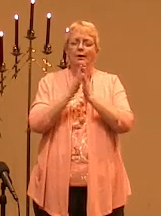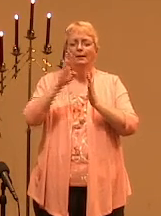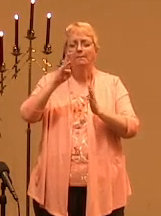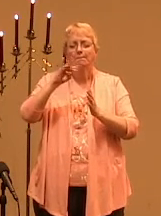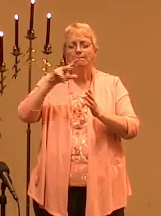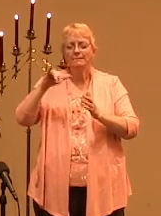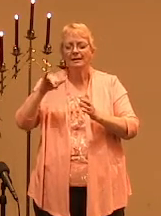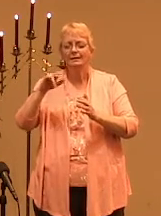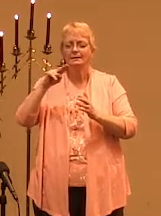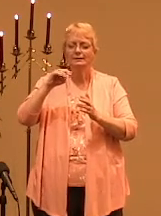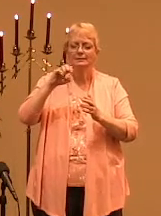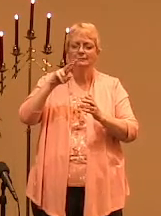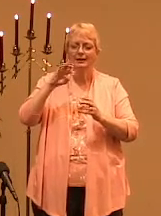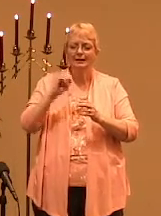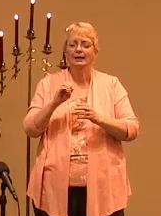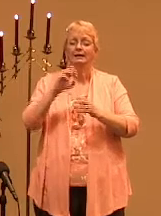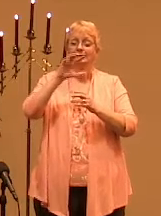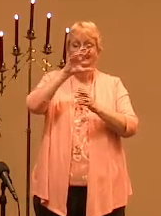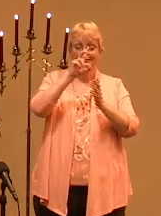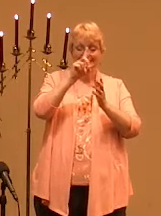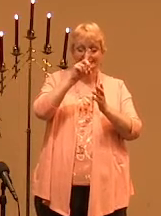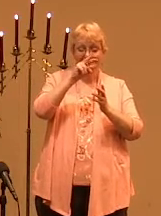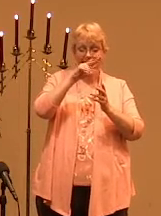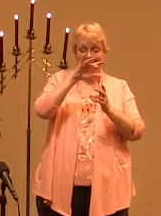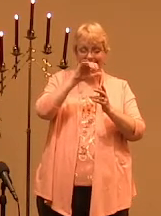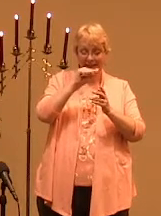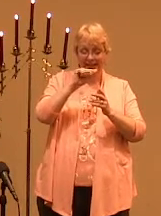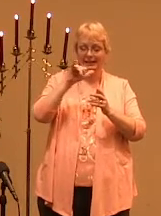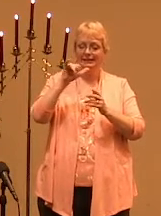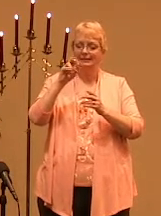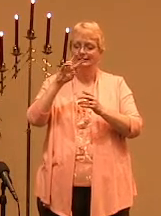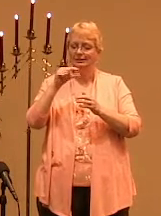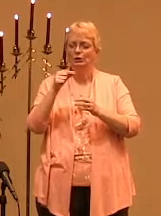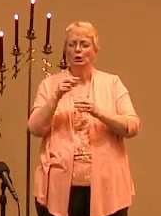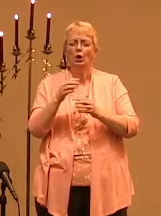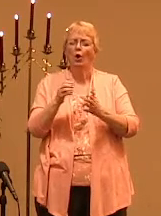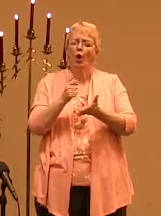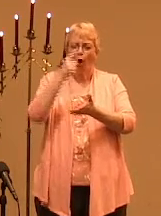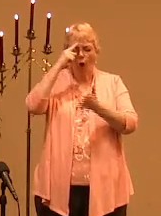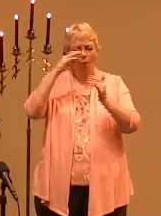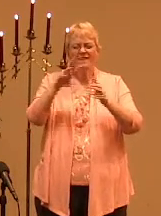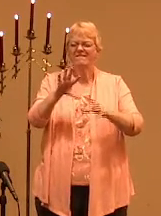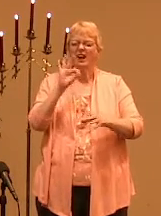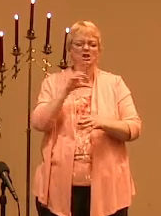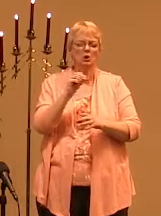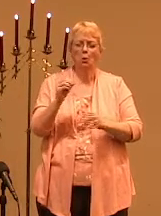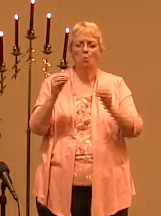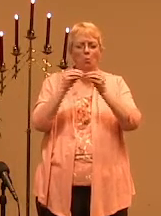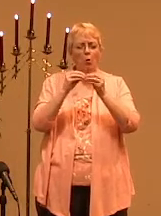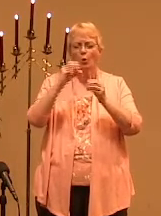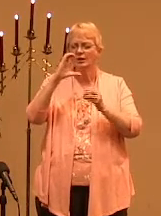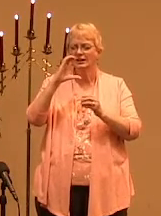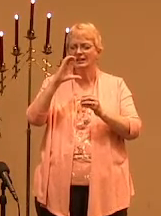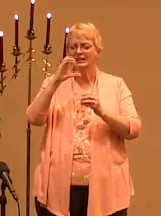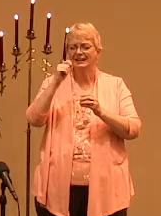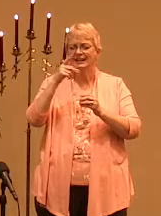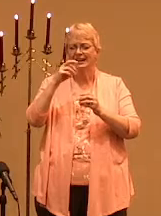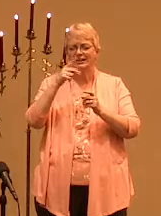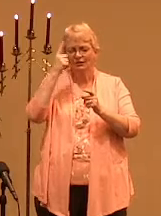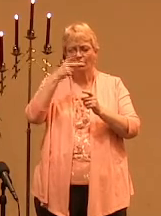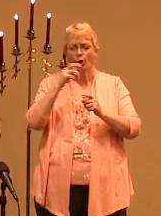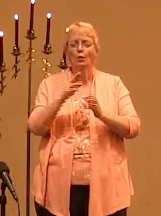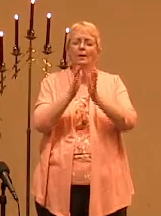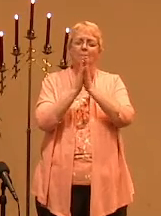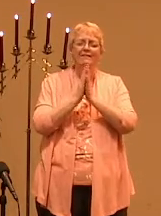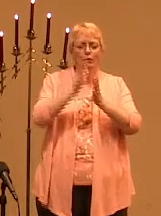and Diane Young. When she has those tests here in a couple weeks, may they reveal no new cancer growth and the cancer has reduced in size. We pray for